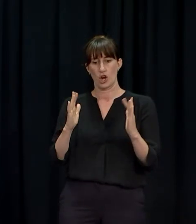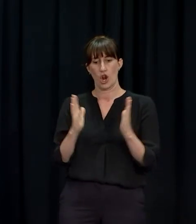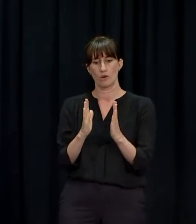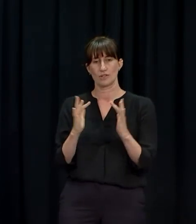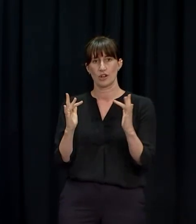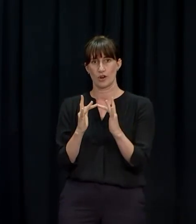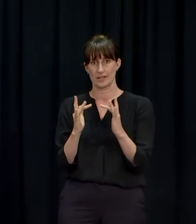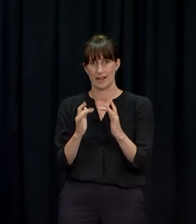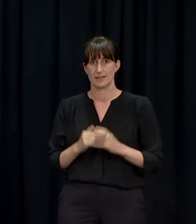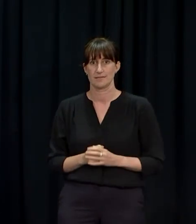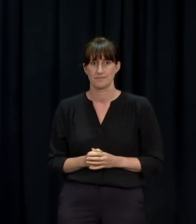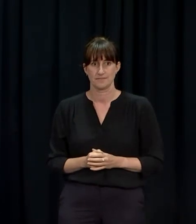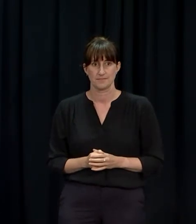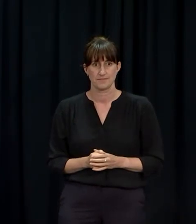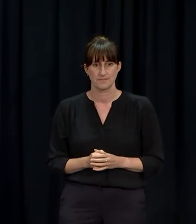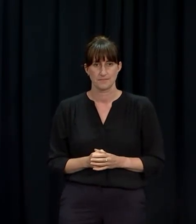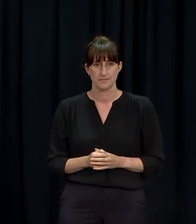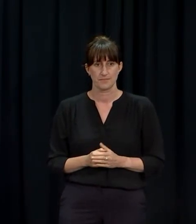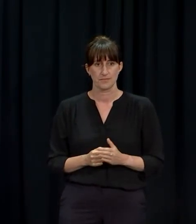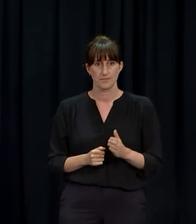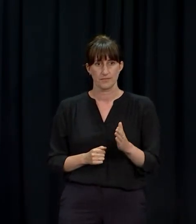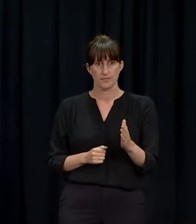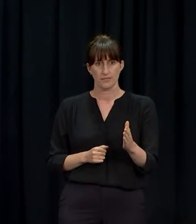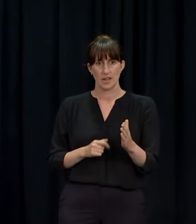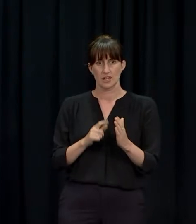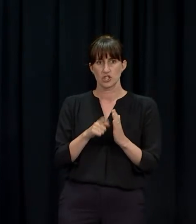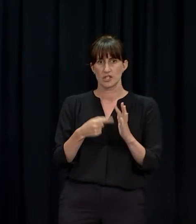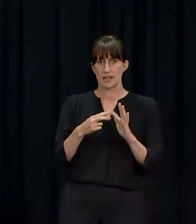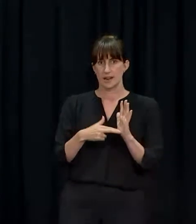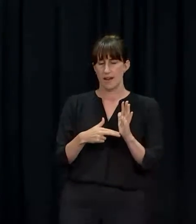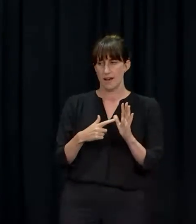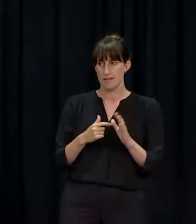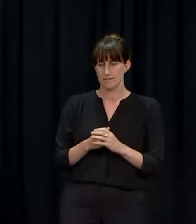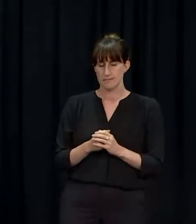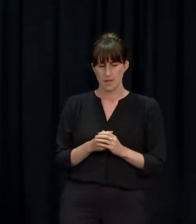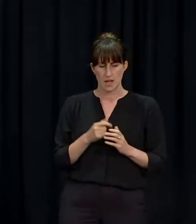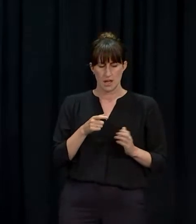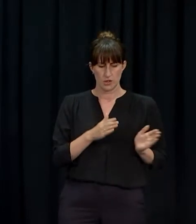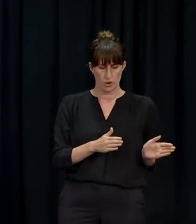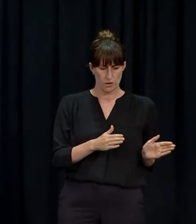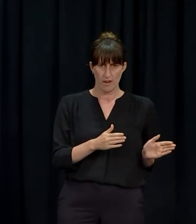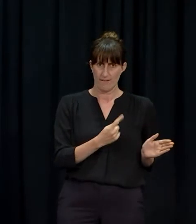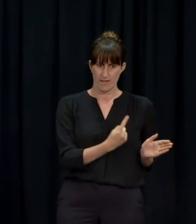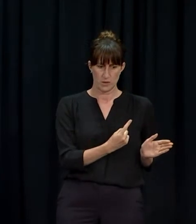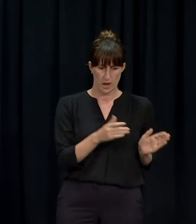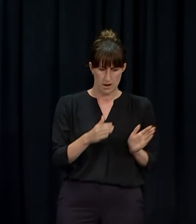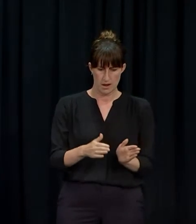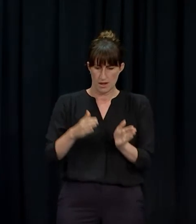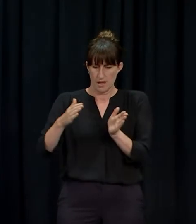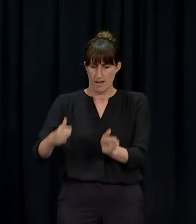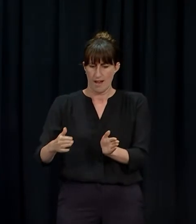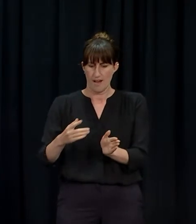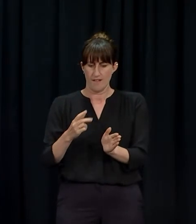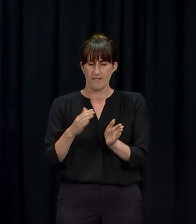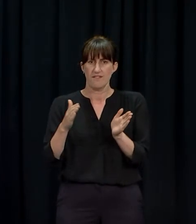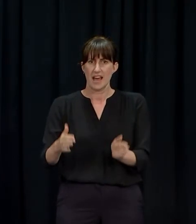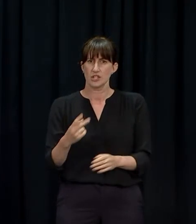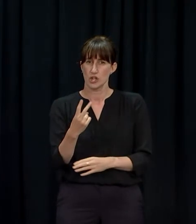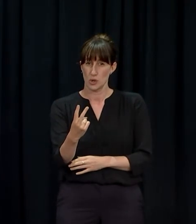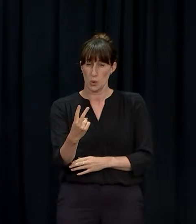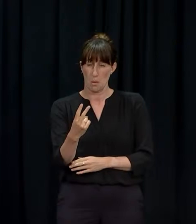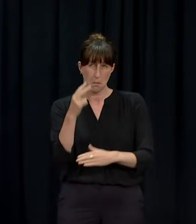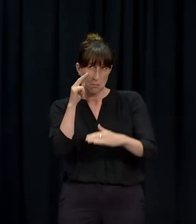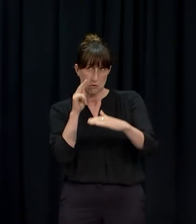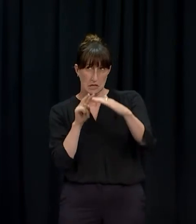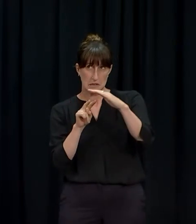the timeframes you mentioned at the beginning there, it looks like we're going to be in phase 2 probably by Waitangi weekend. Are all of